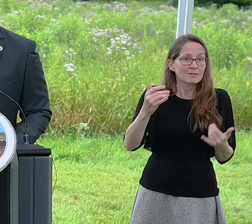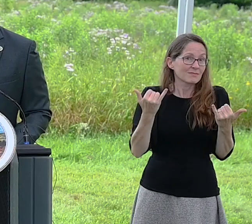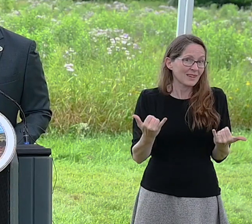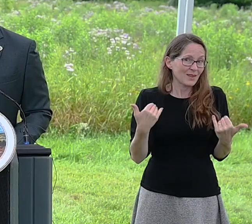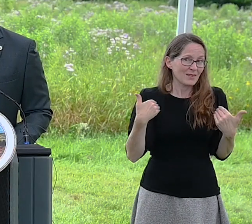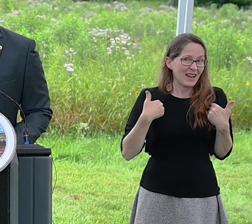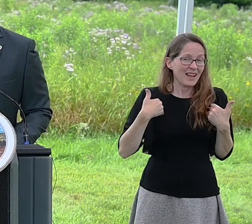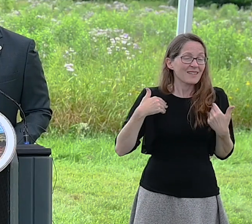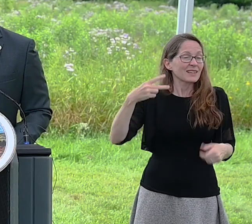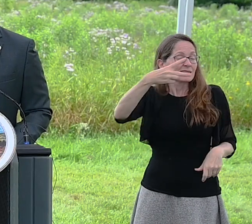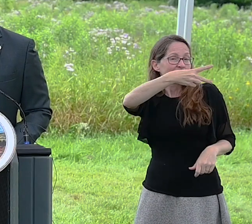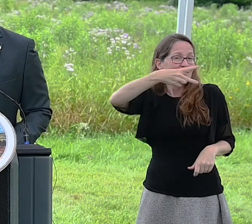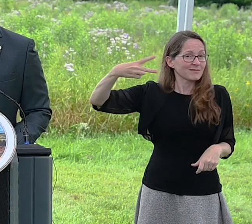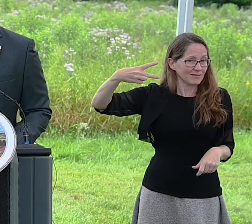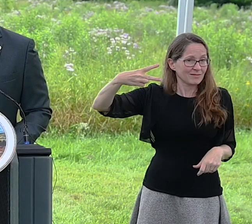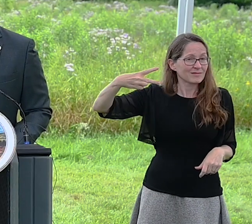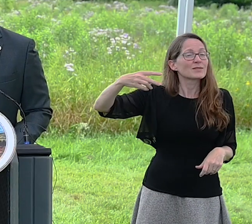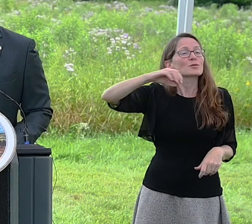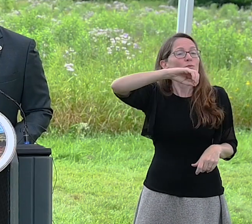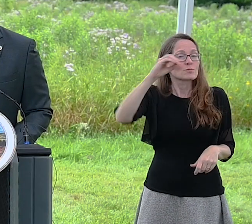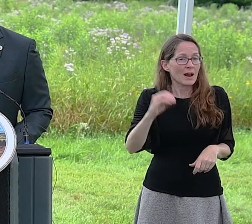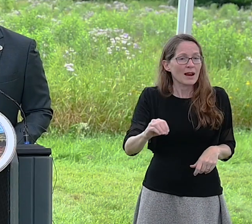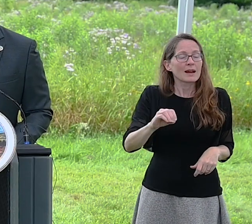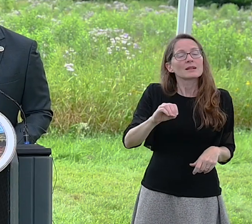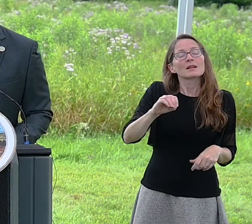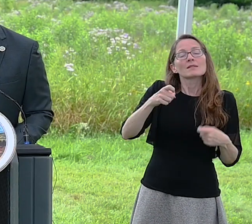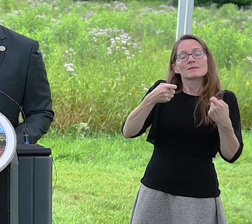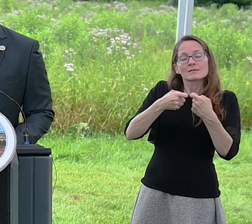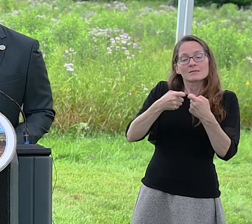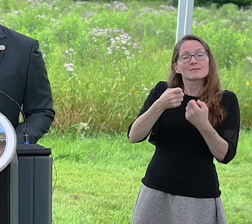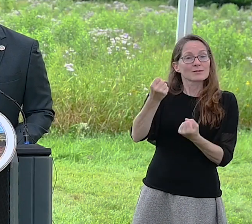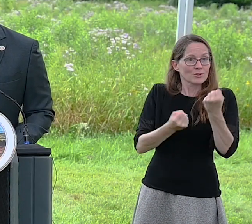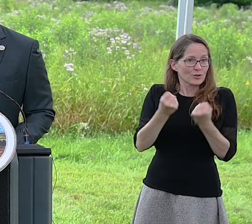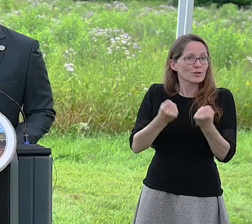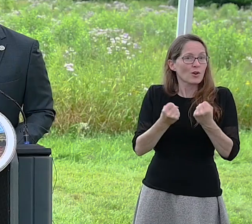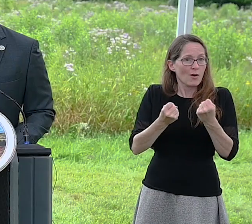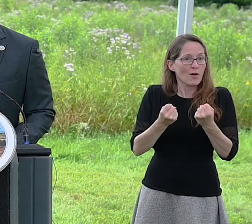highest rate of EV adoption in Maryland,